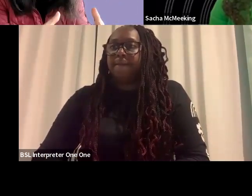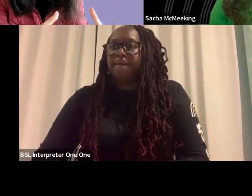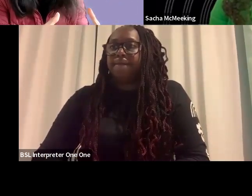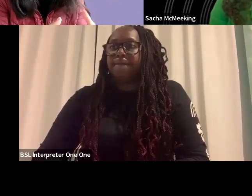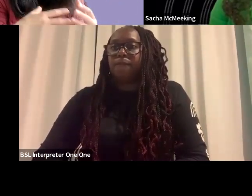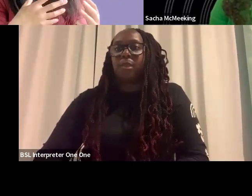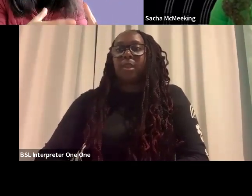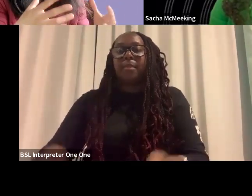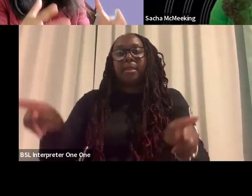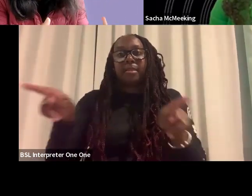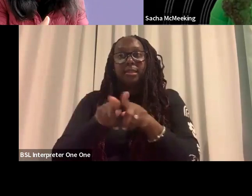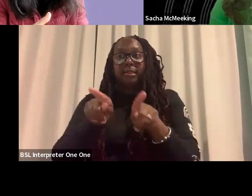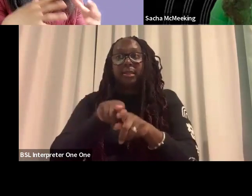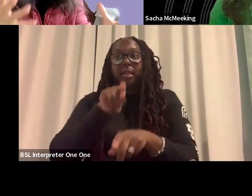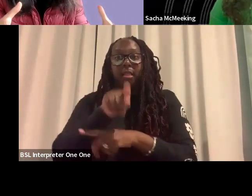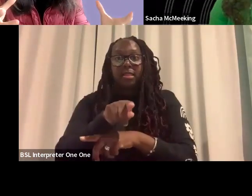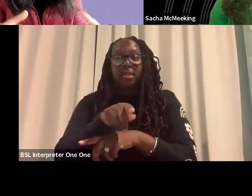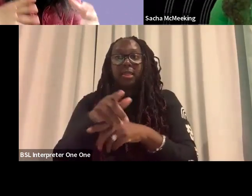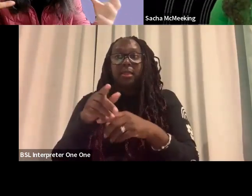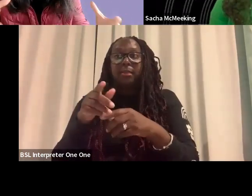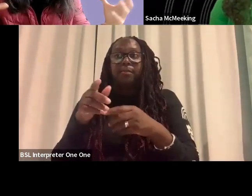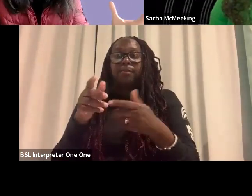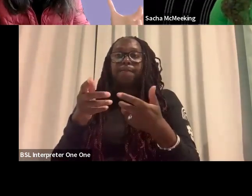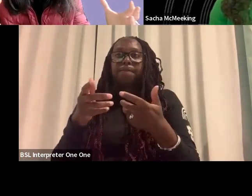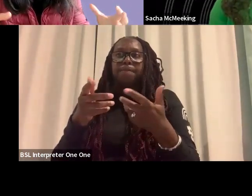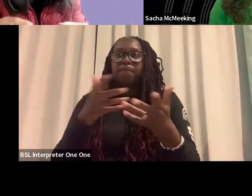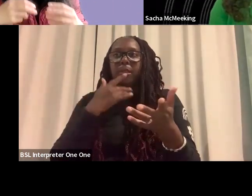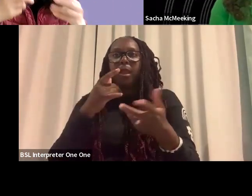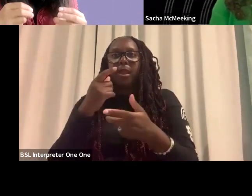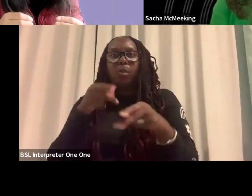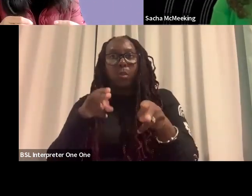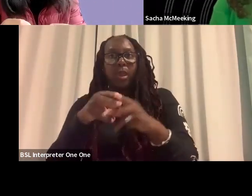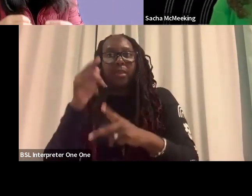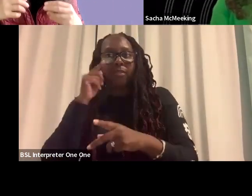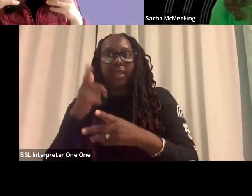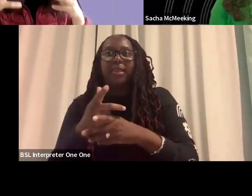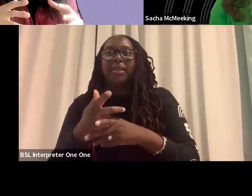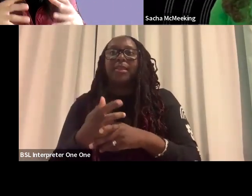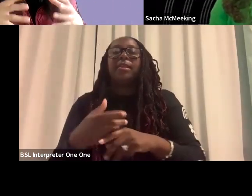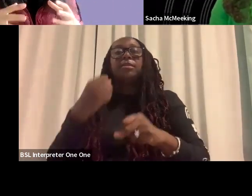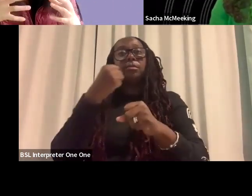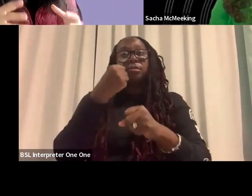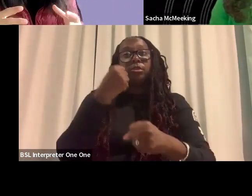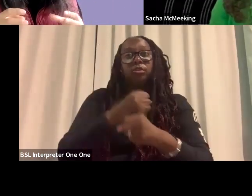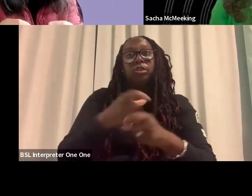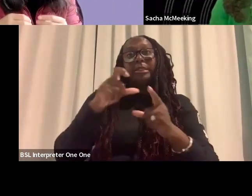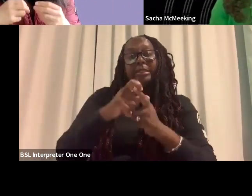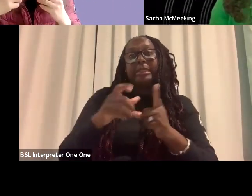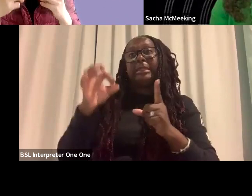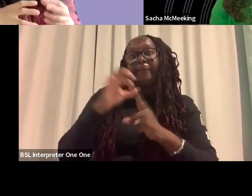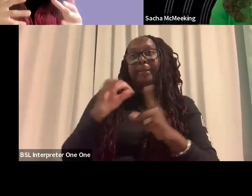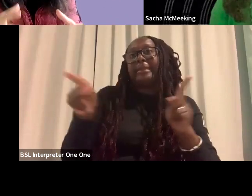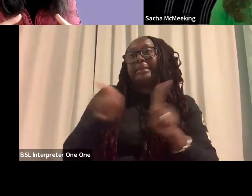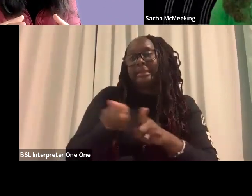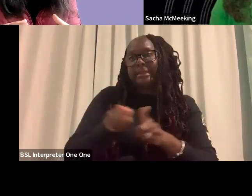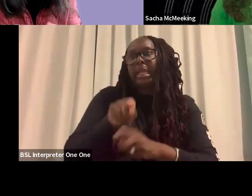isolated cases at the current dominant ways of thinking, where GDP is still dominating the public discourse